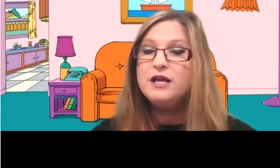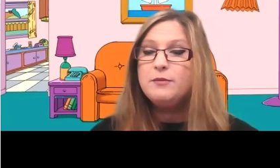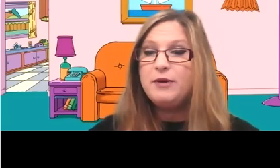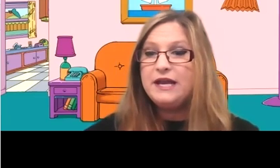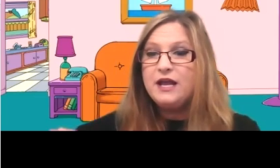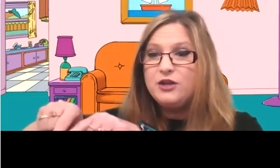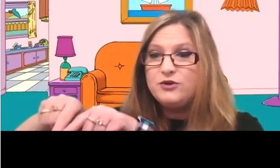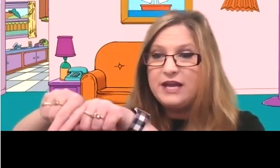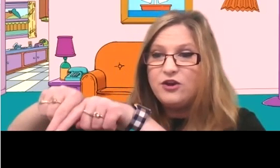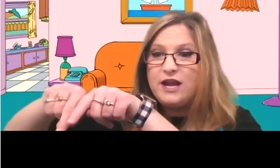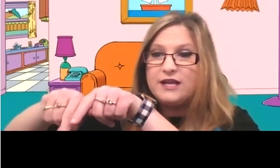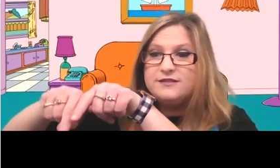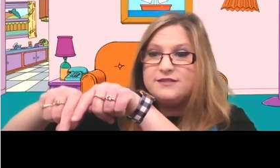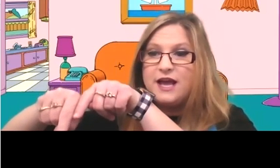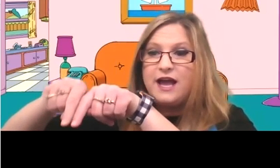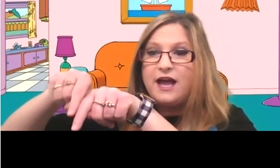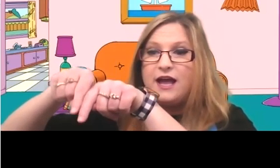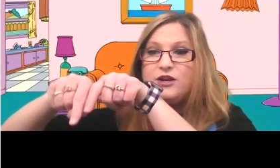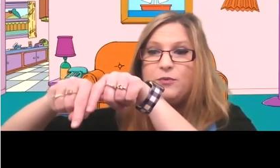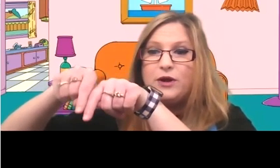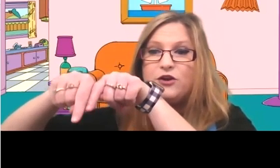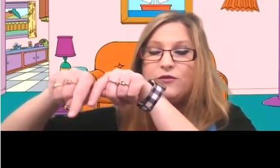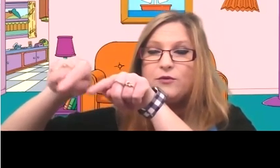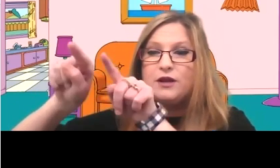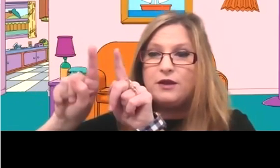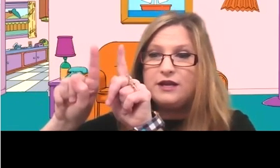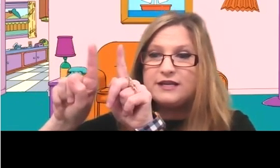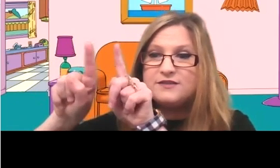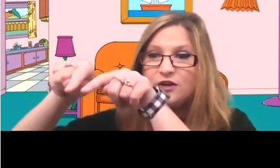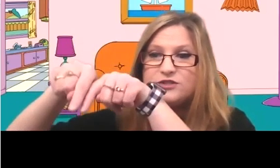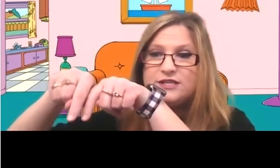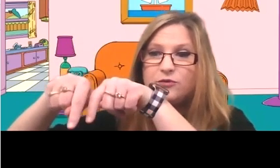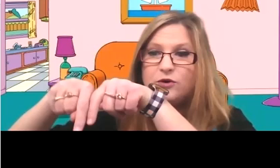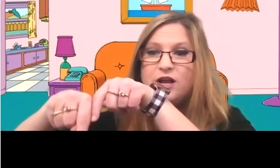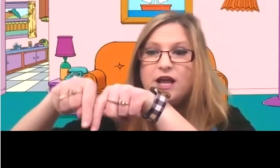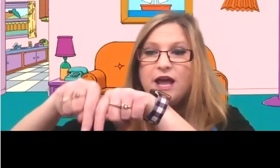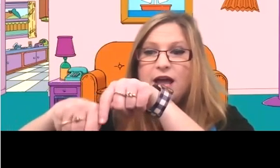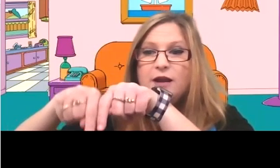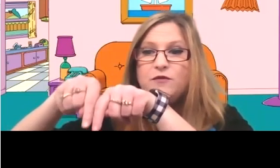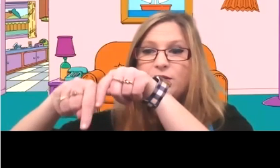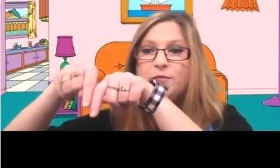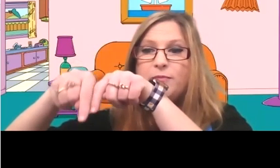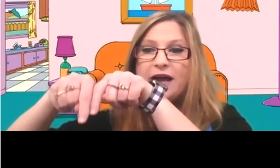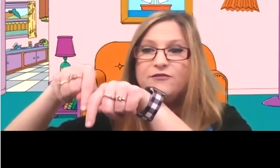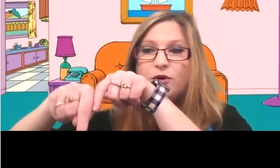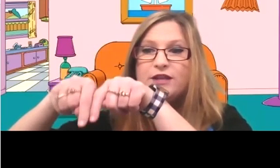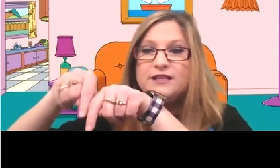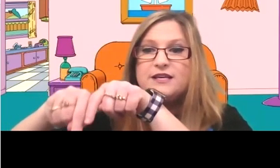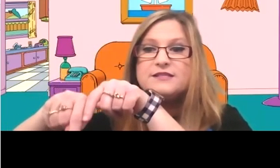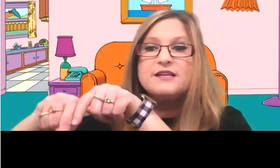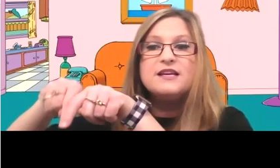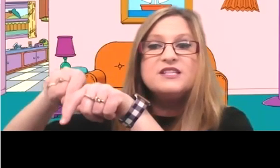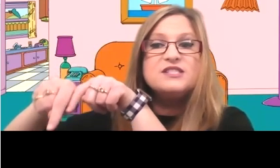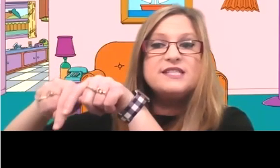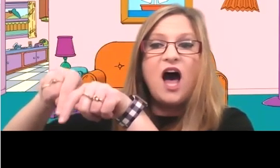eat, but you take your hands and you point your index fingers downward and move them back and forth like